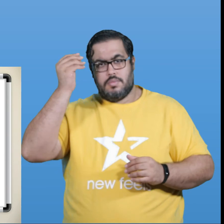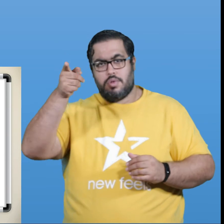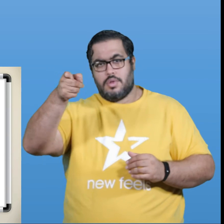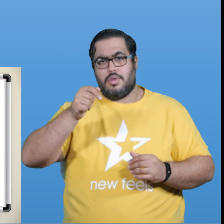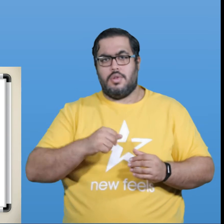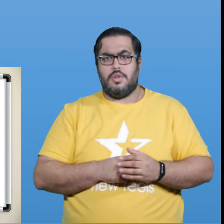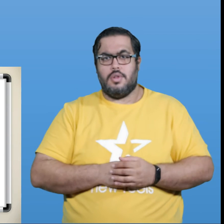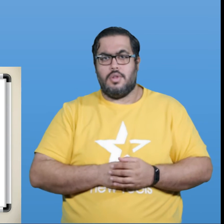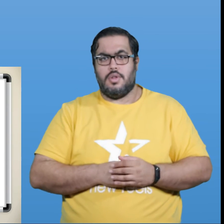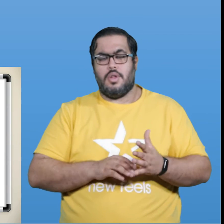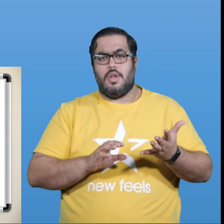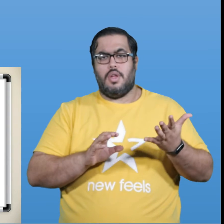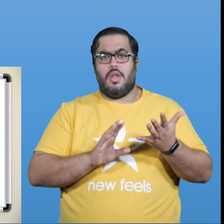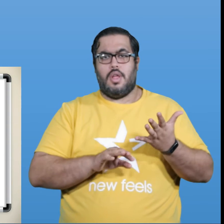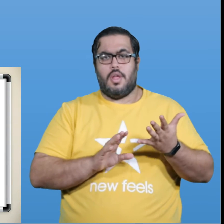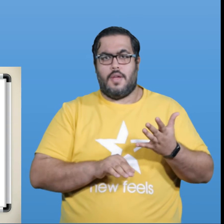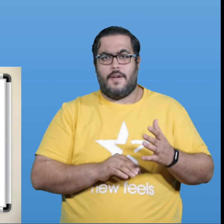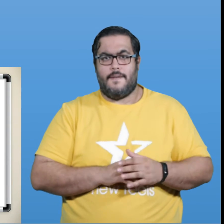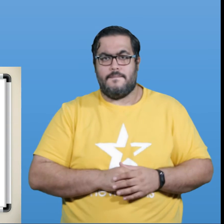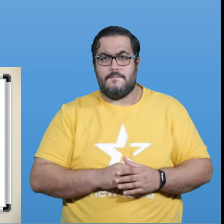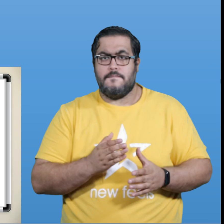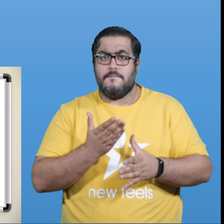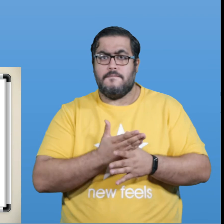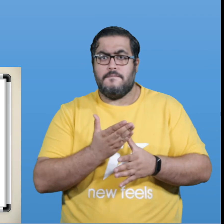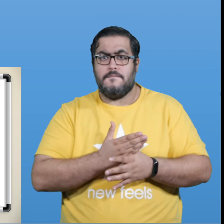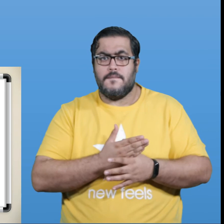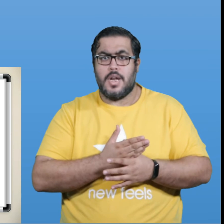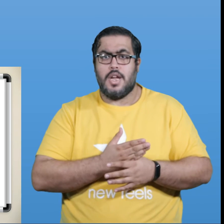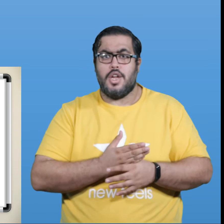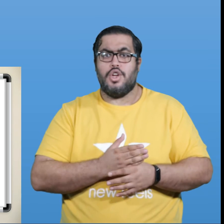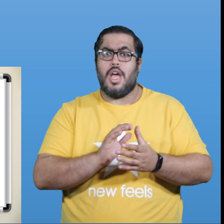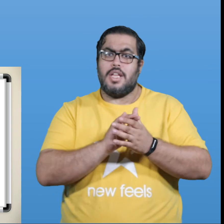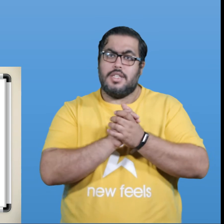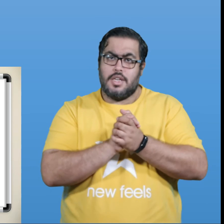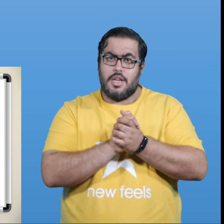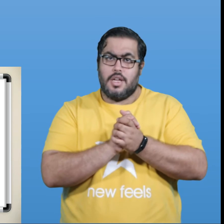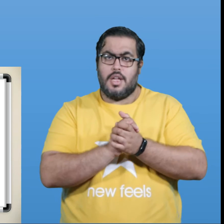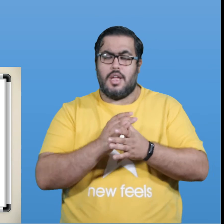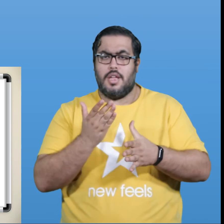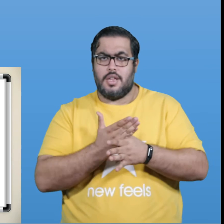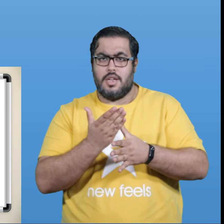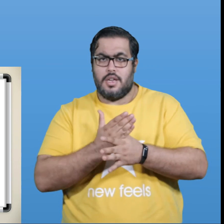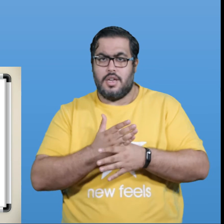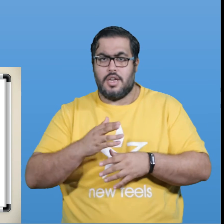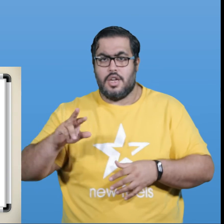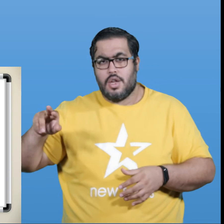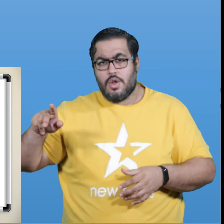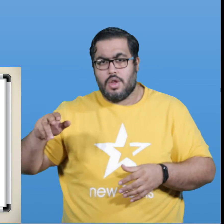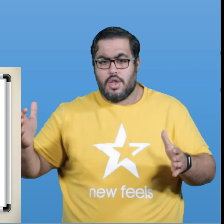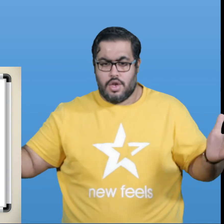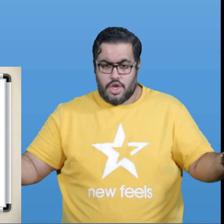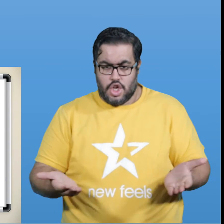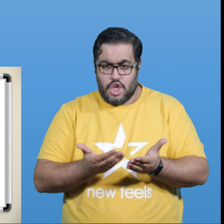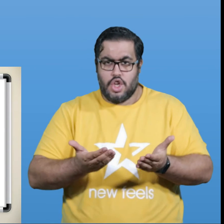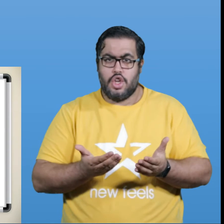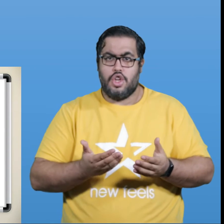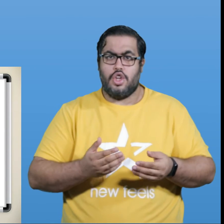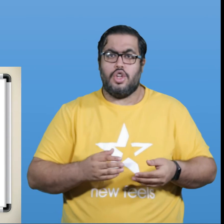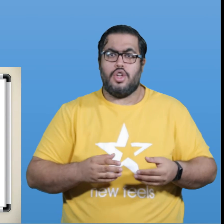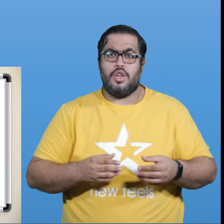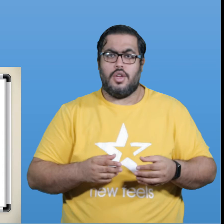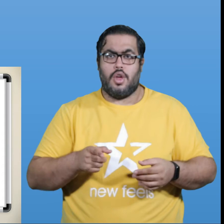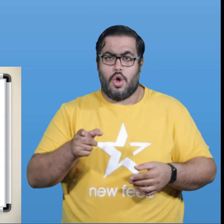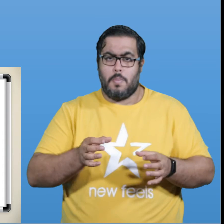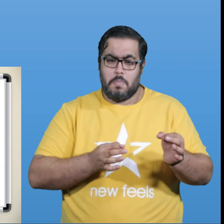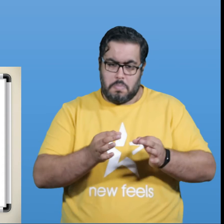5, why do the relatives and friends organize the baby shower? Why do they organize the baby shower themselves, not the parents?